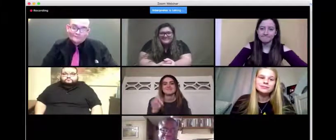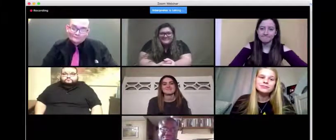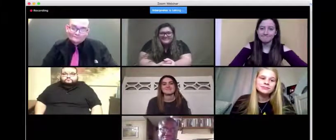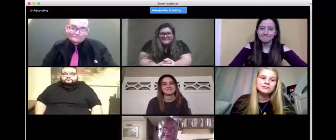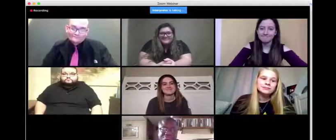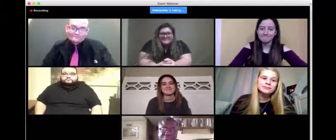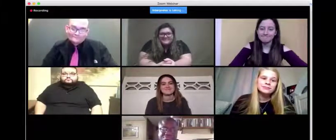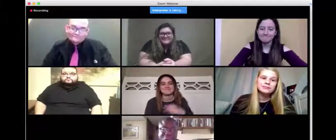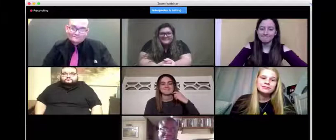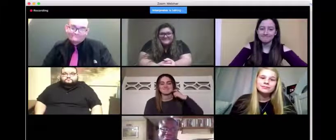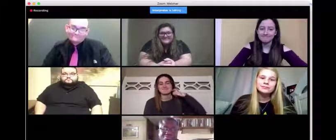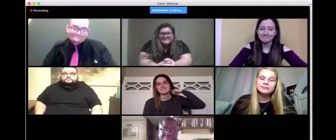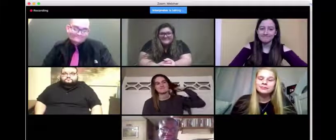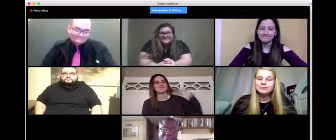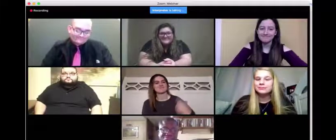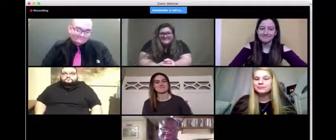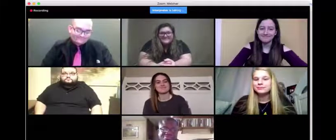So, Justin.